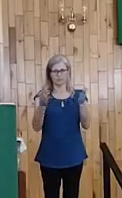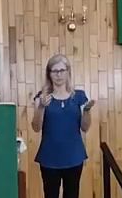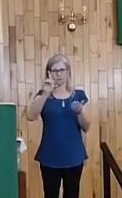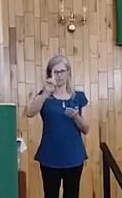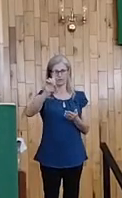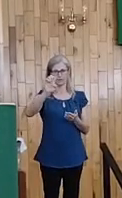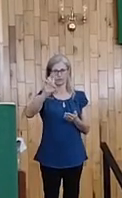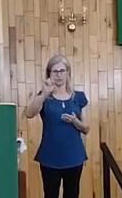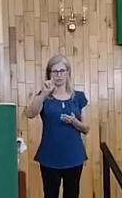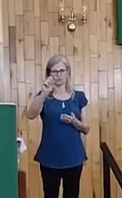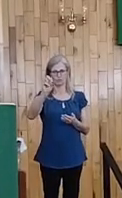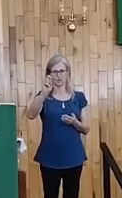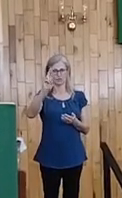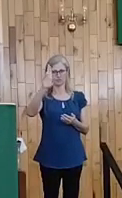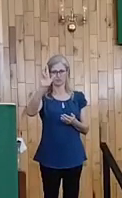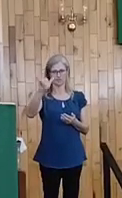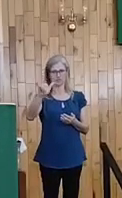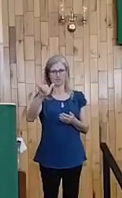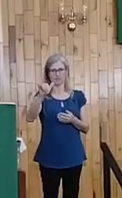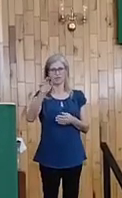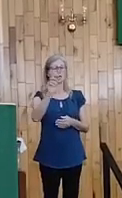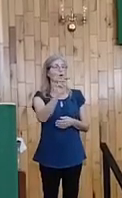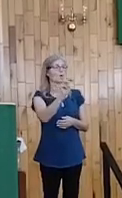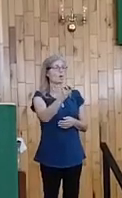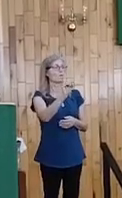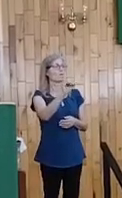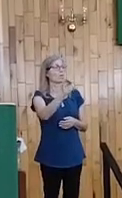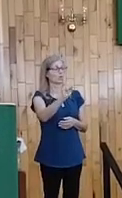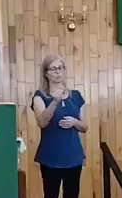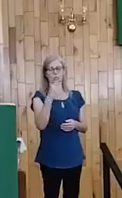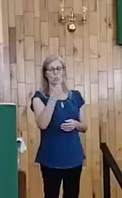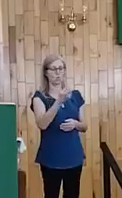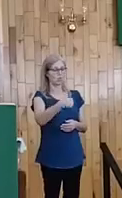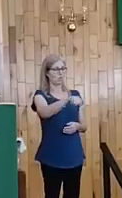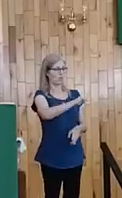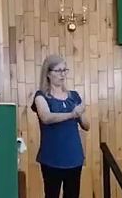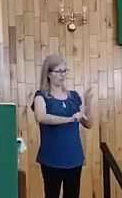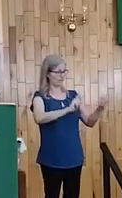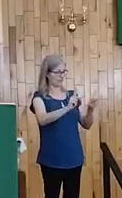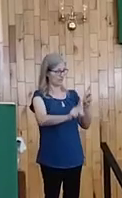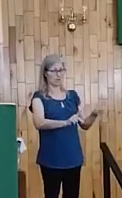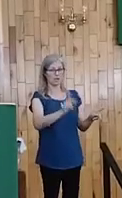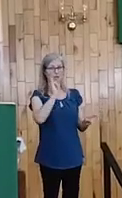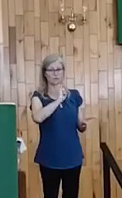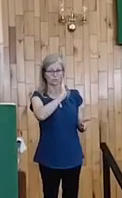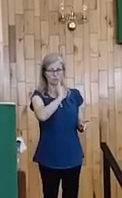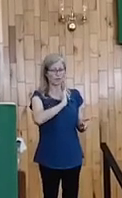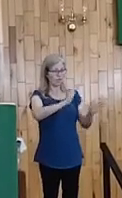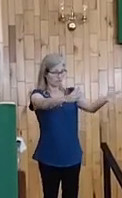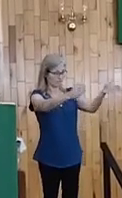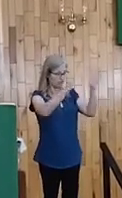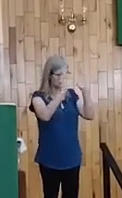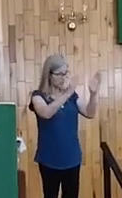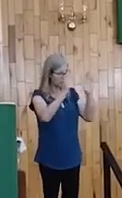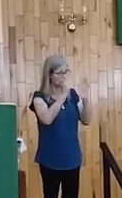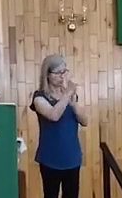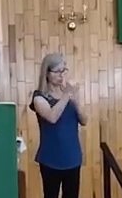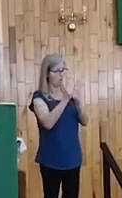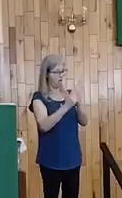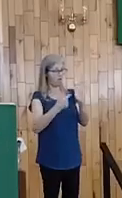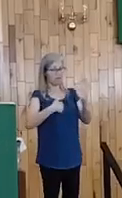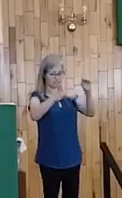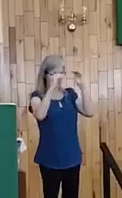Moses said to the people, "Now Israel, hear the statutes and decrees which I am teaching